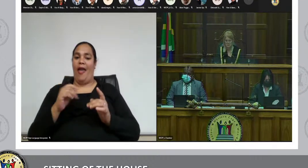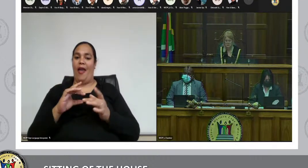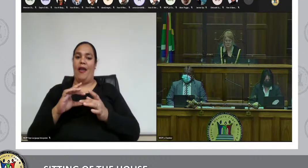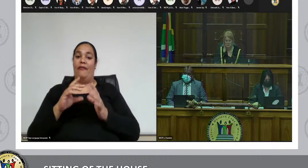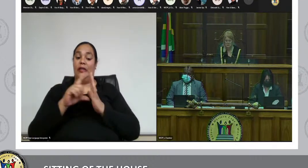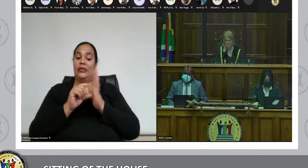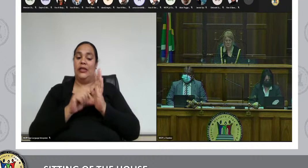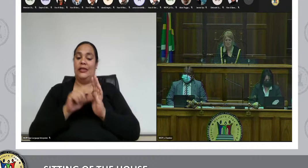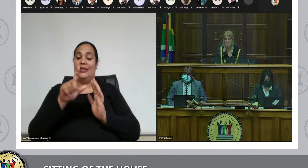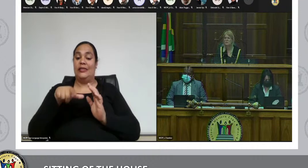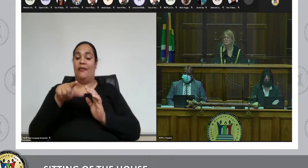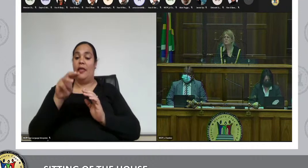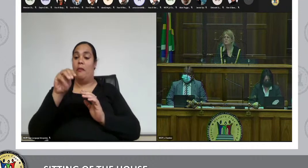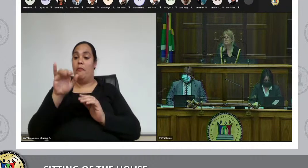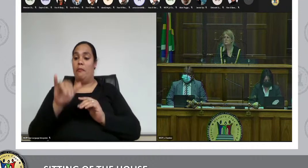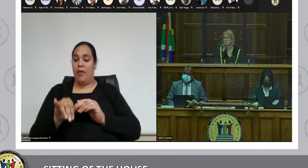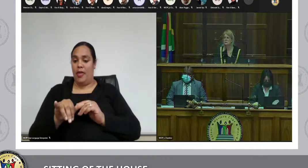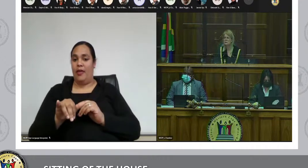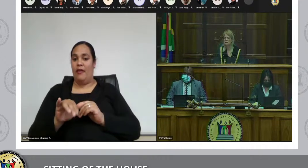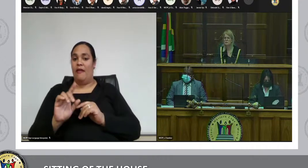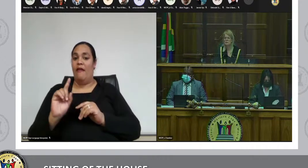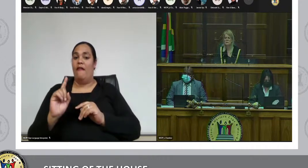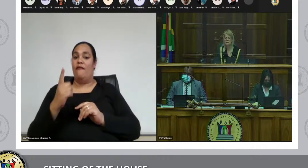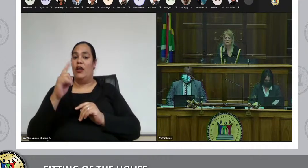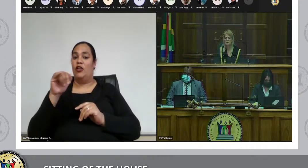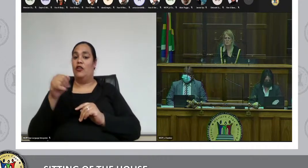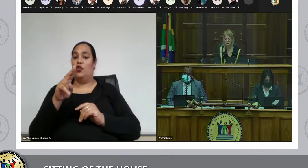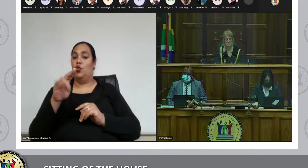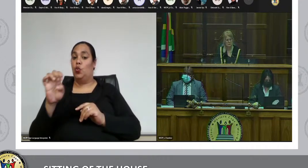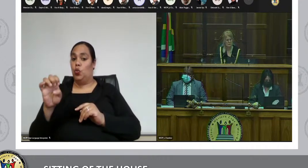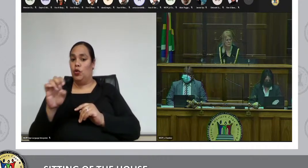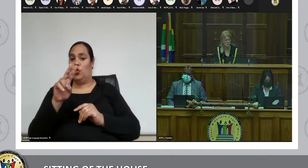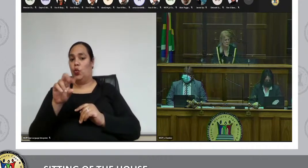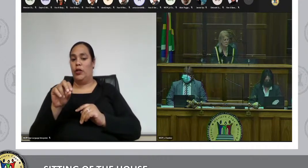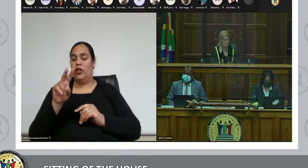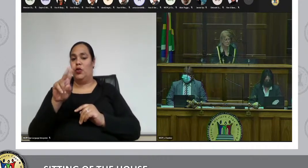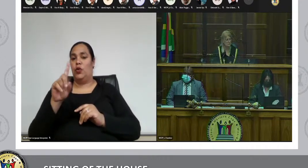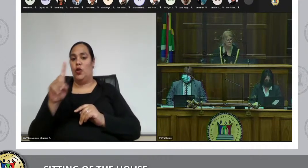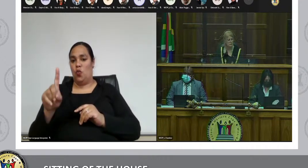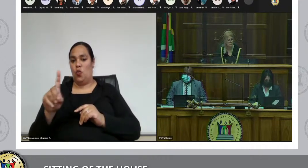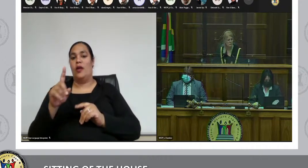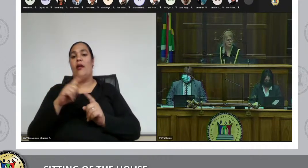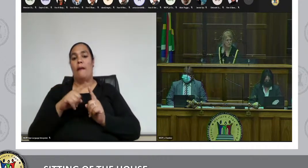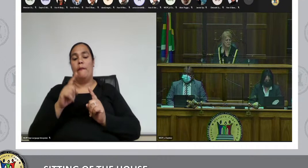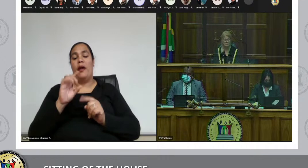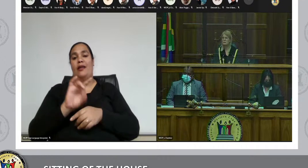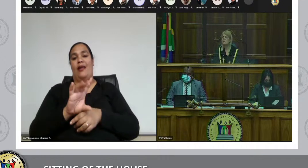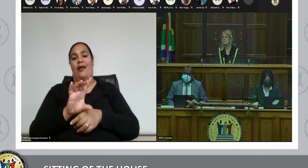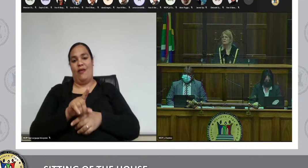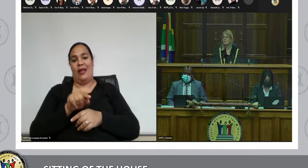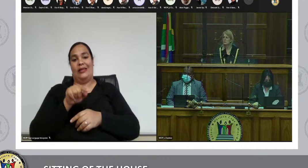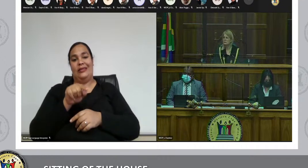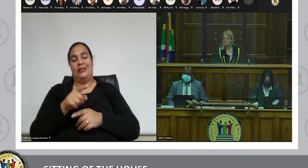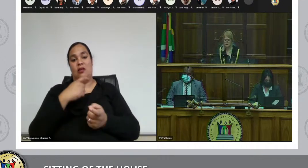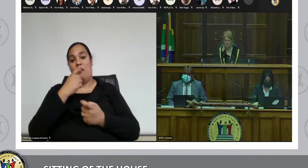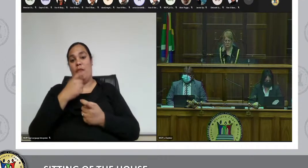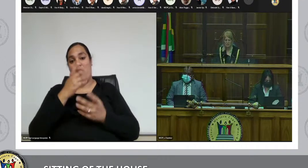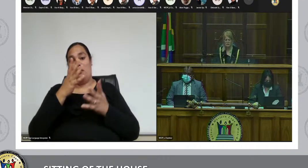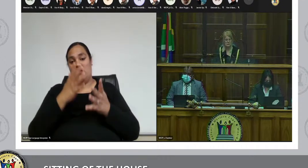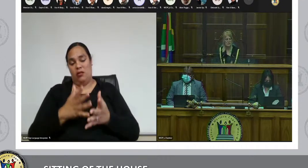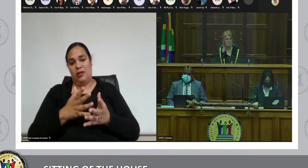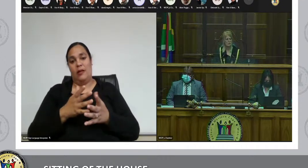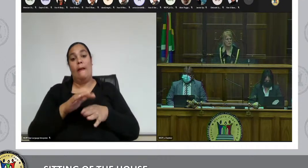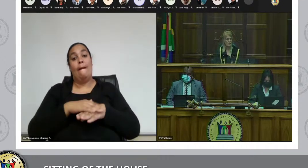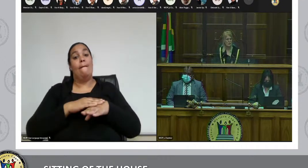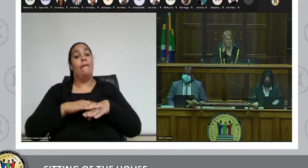dated 17th of May and 1st of June 2021, respectively, advised the complainants that,